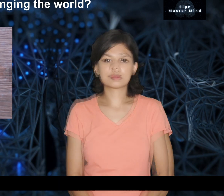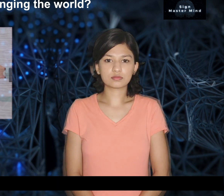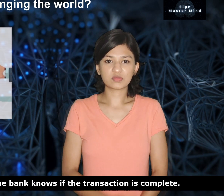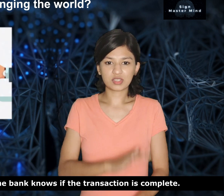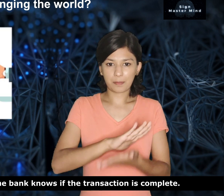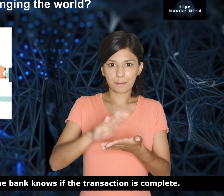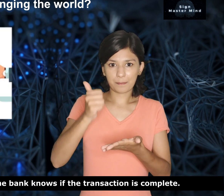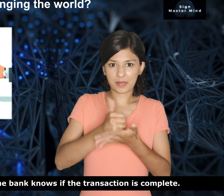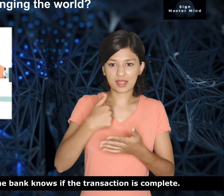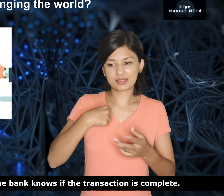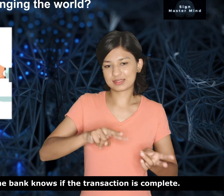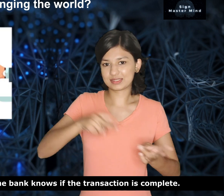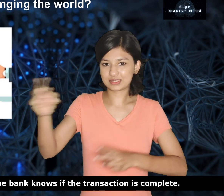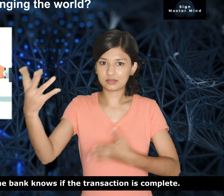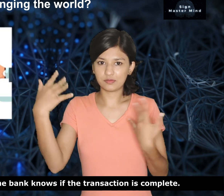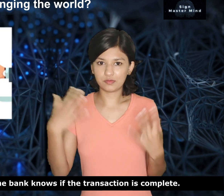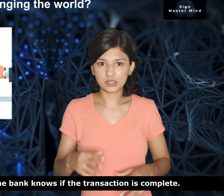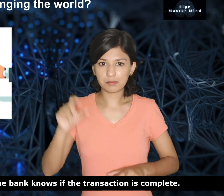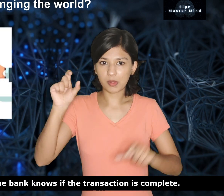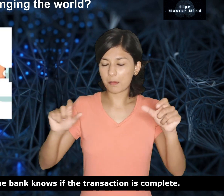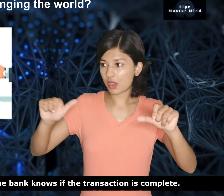Only the bank knows if the transaction is complete